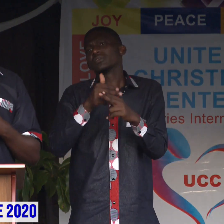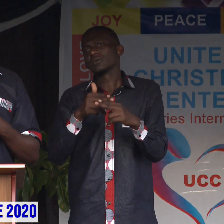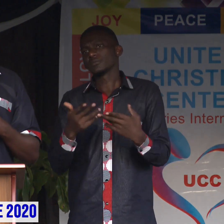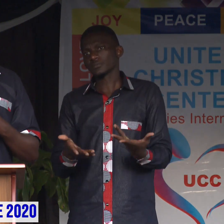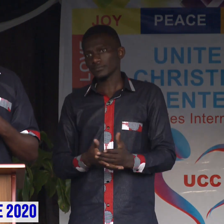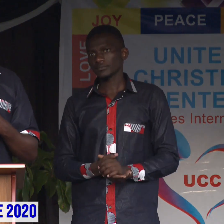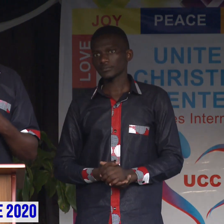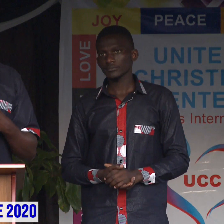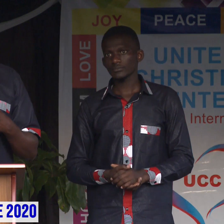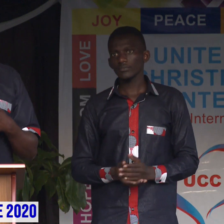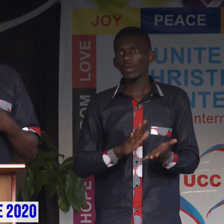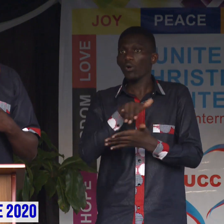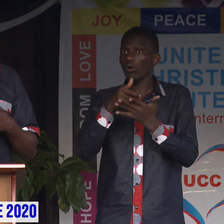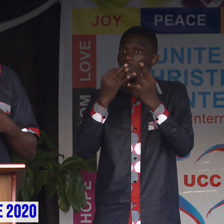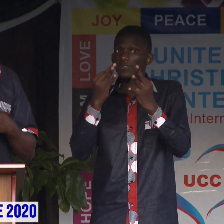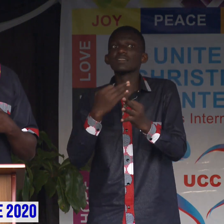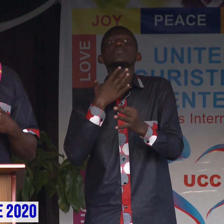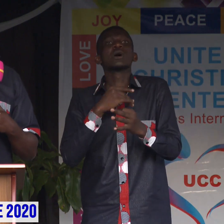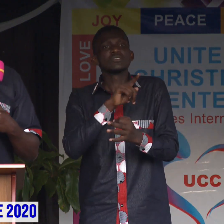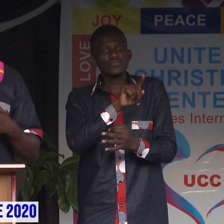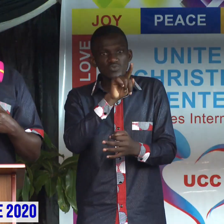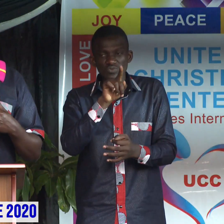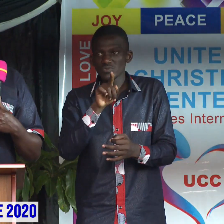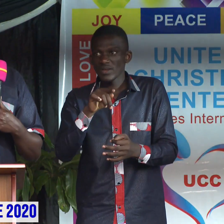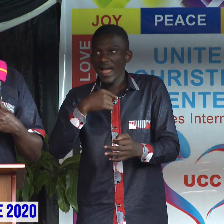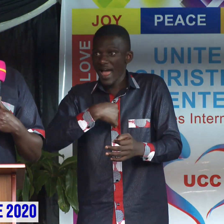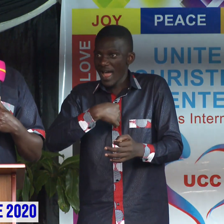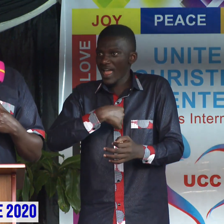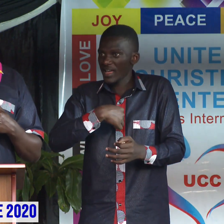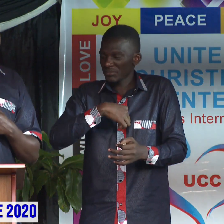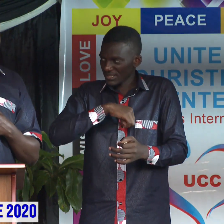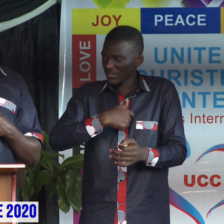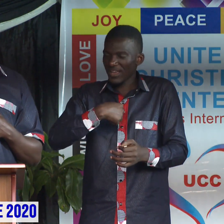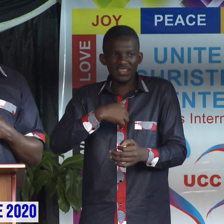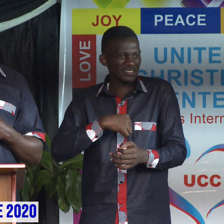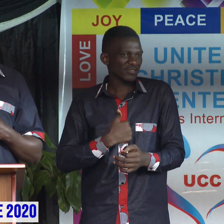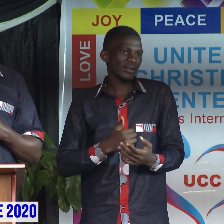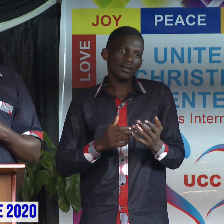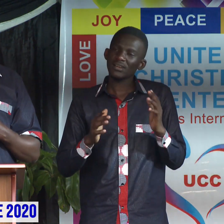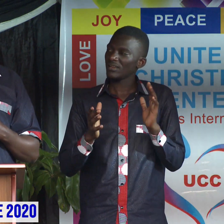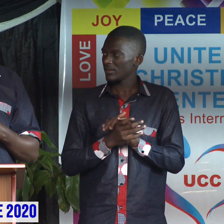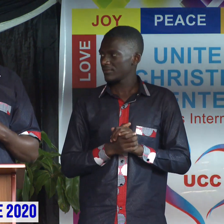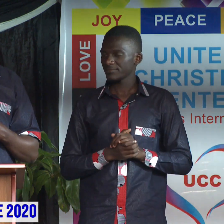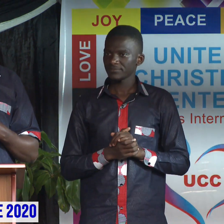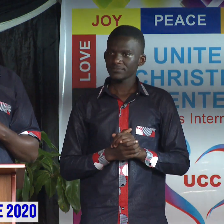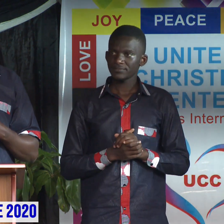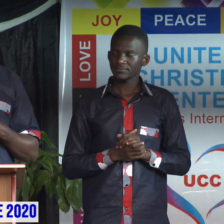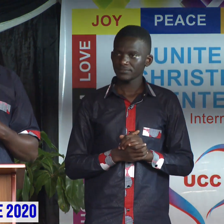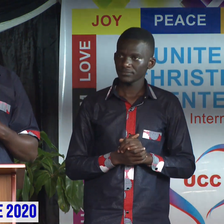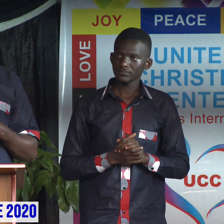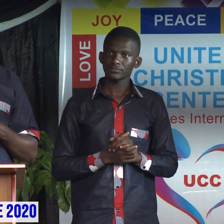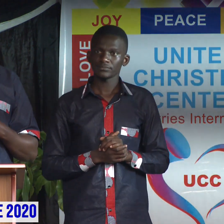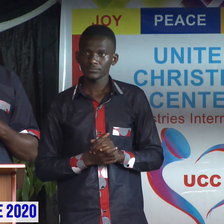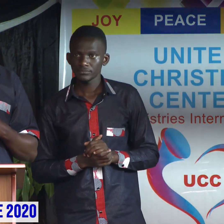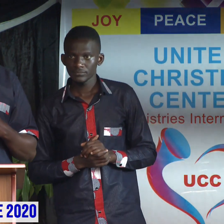You also put your name. Buli chimo yagala gwe nze ai. Everything ulirango yagala chibere chicho